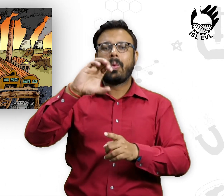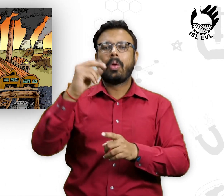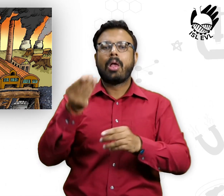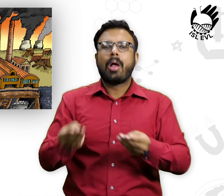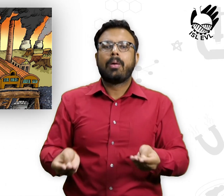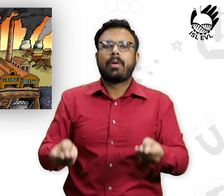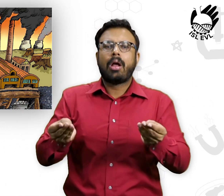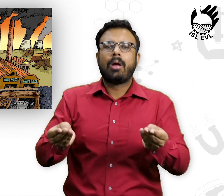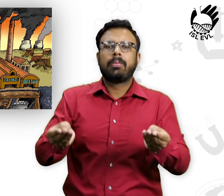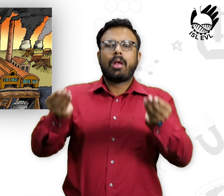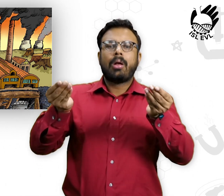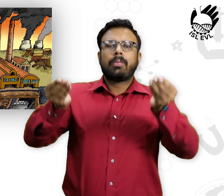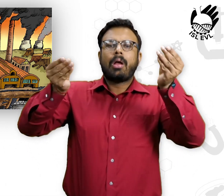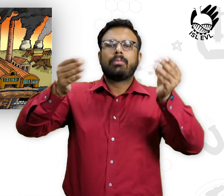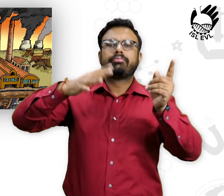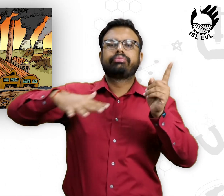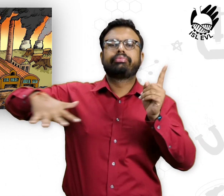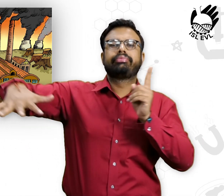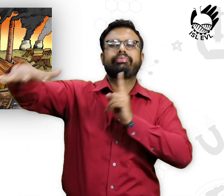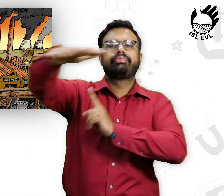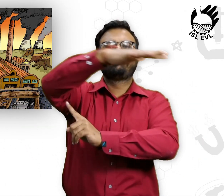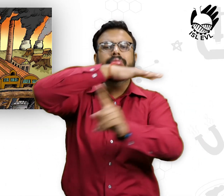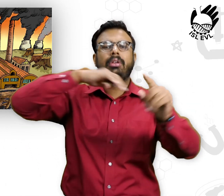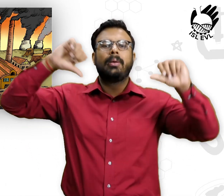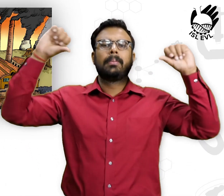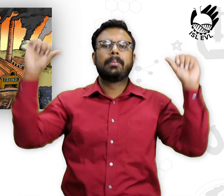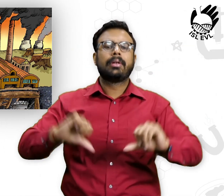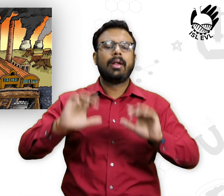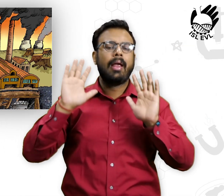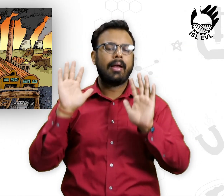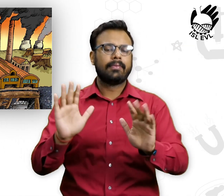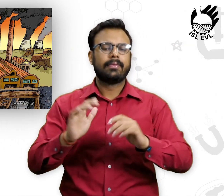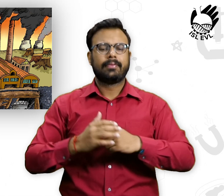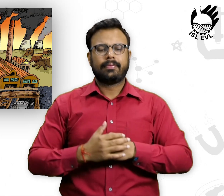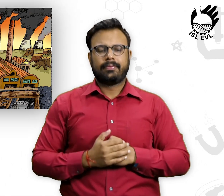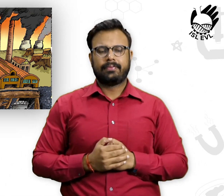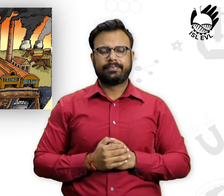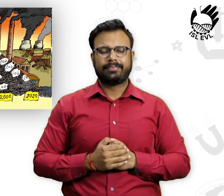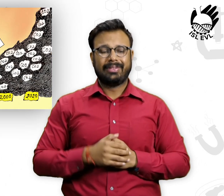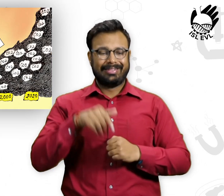heavy deforestation, has caused a very high concentration of CO2 on Earth.